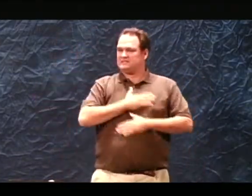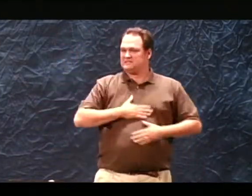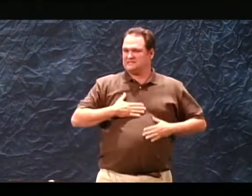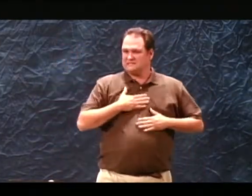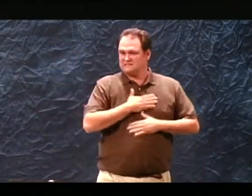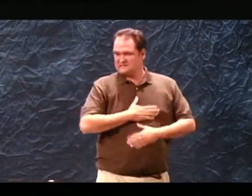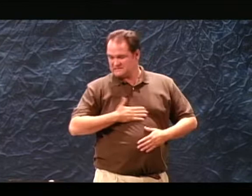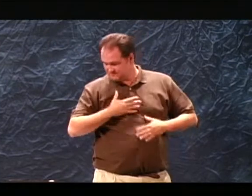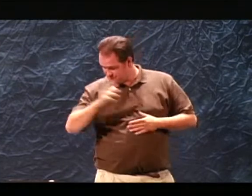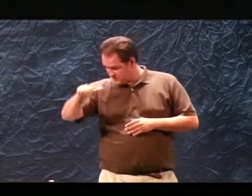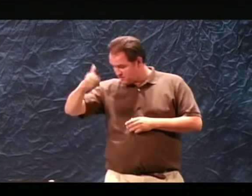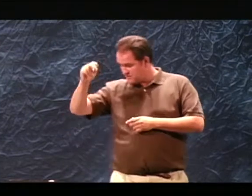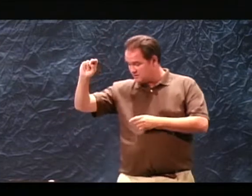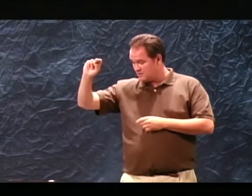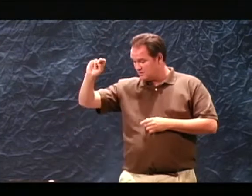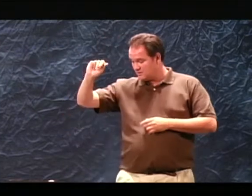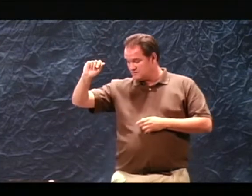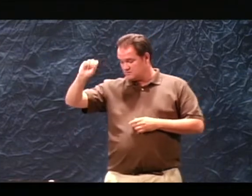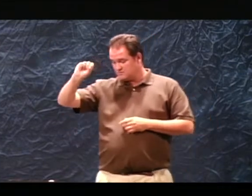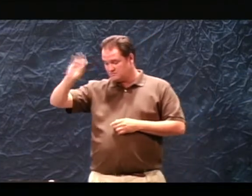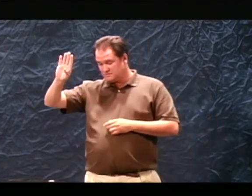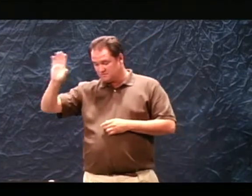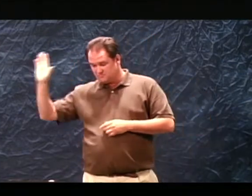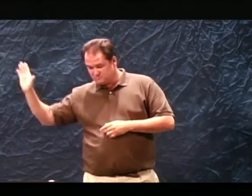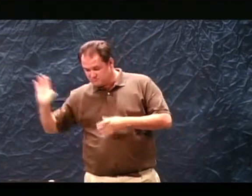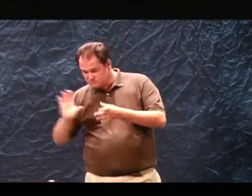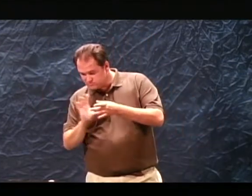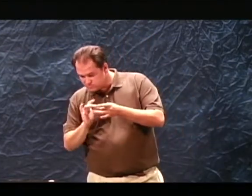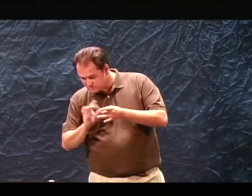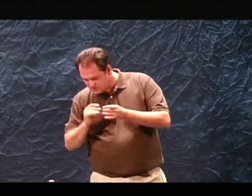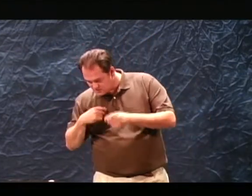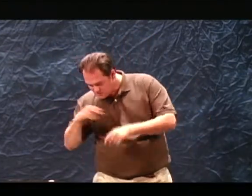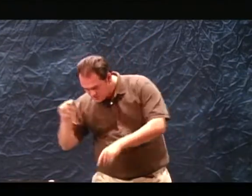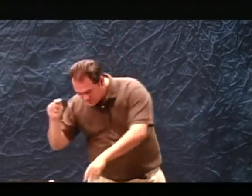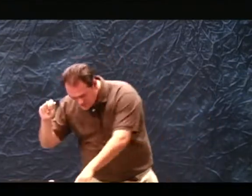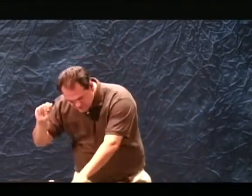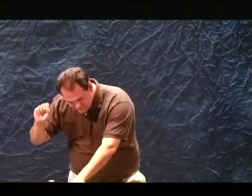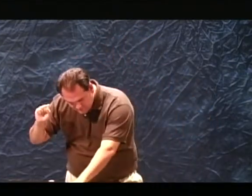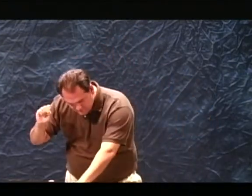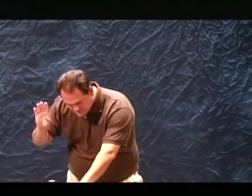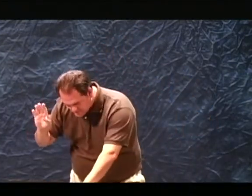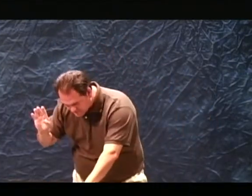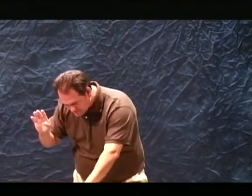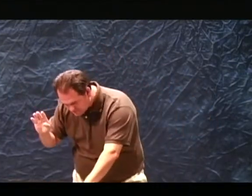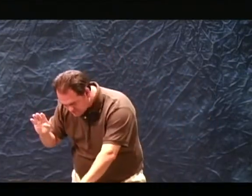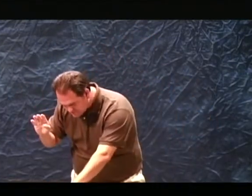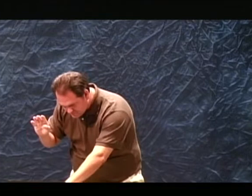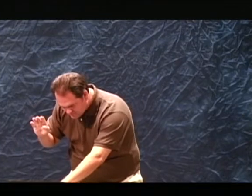and we see the king james version and i chose as god was pleased